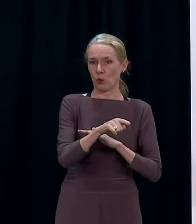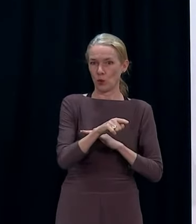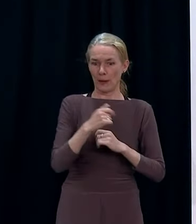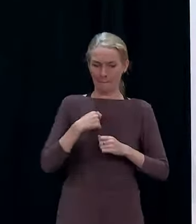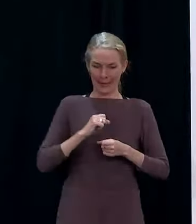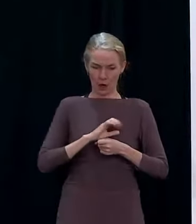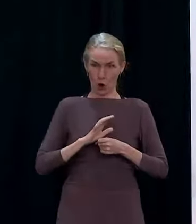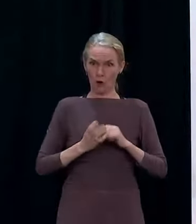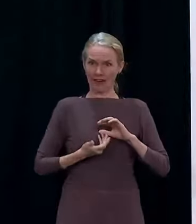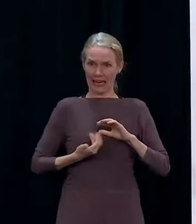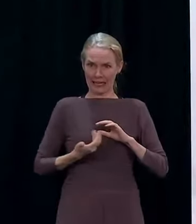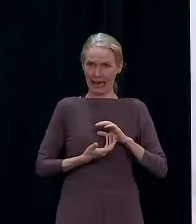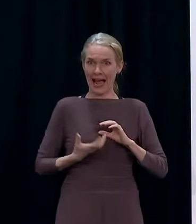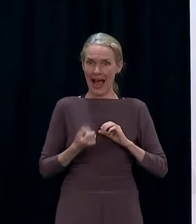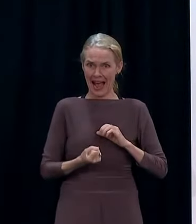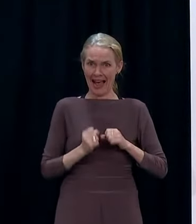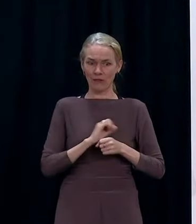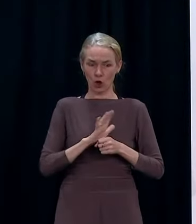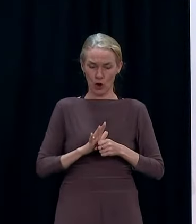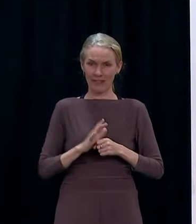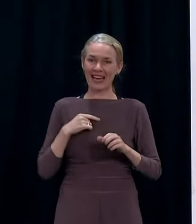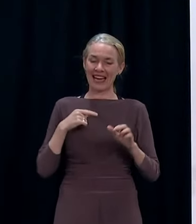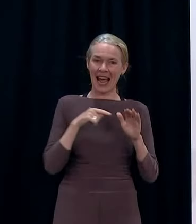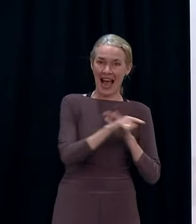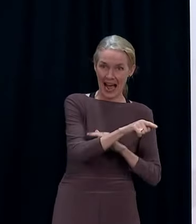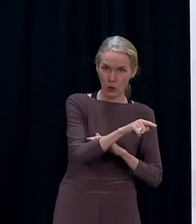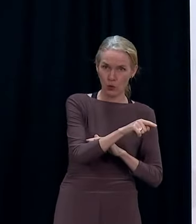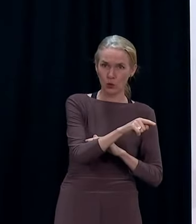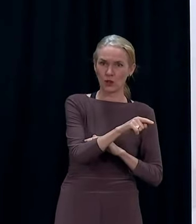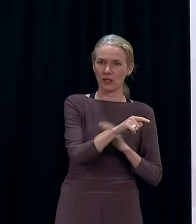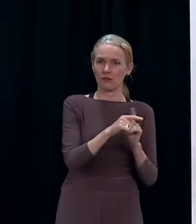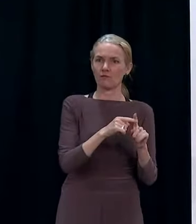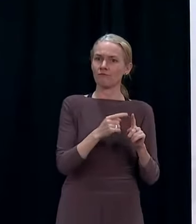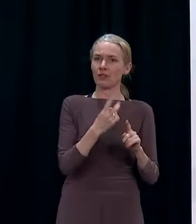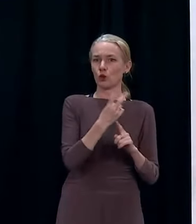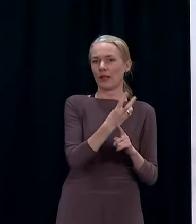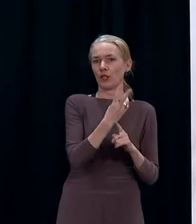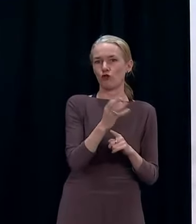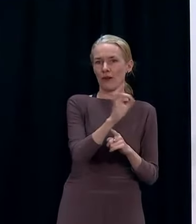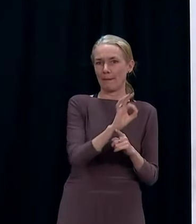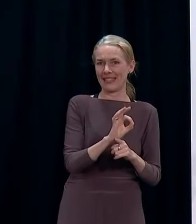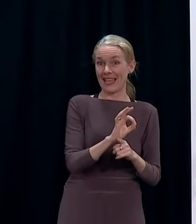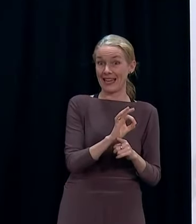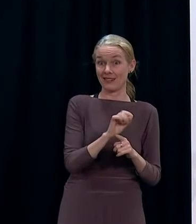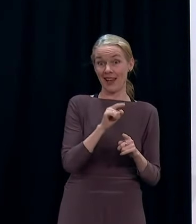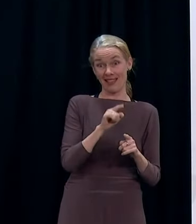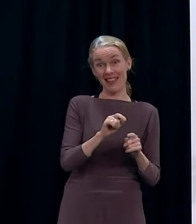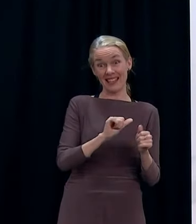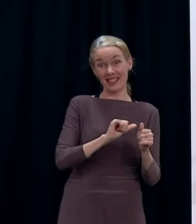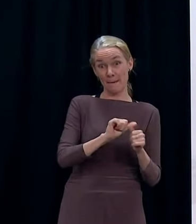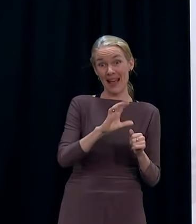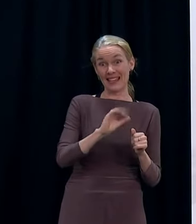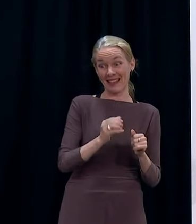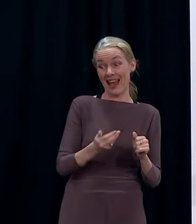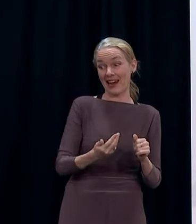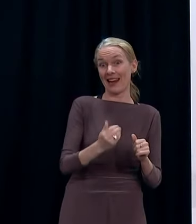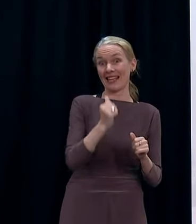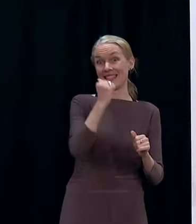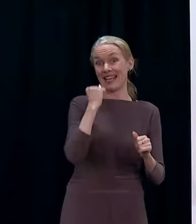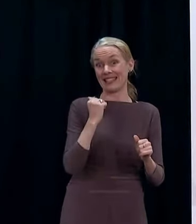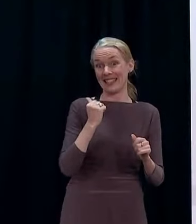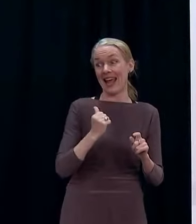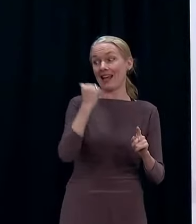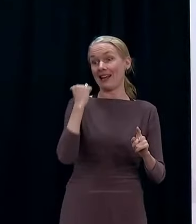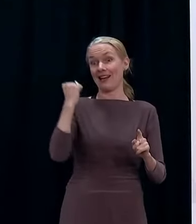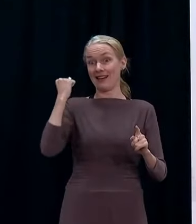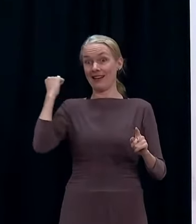with 30% the day before and 35% the day before that. Now, these cases who have been